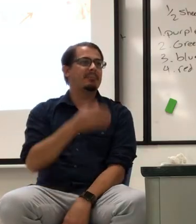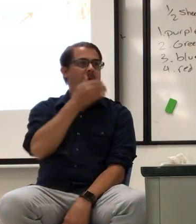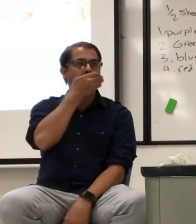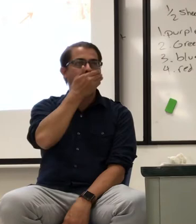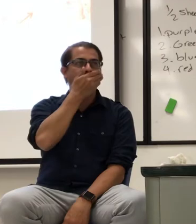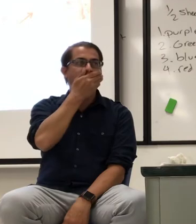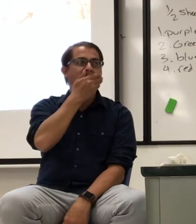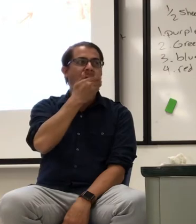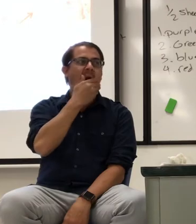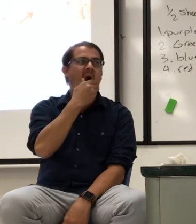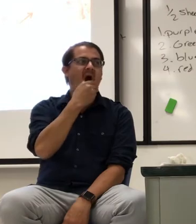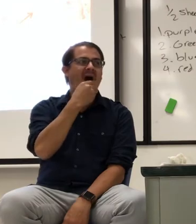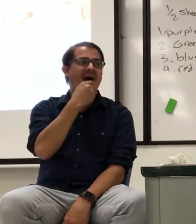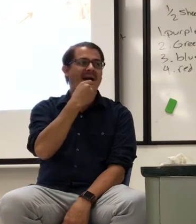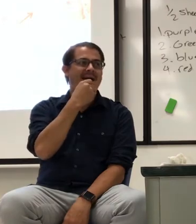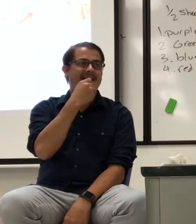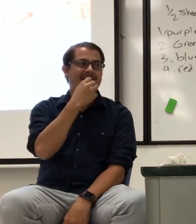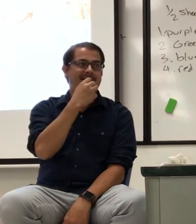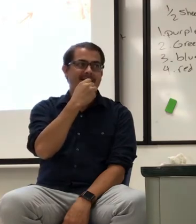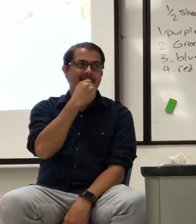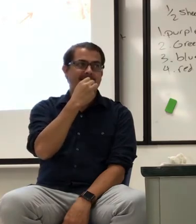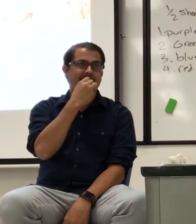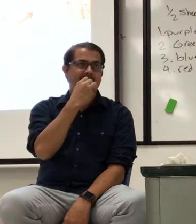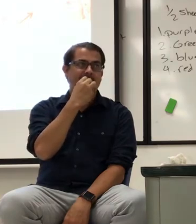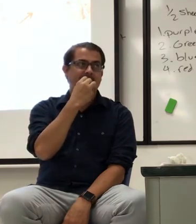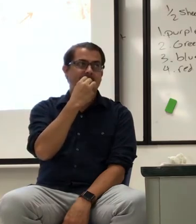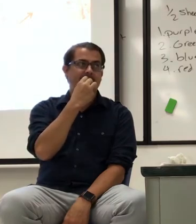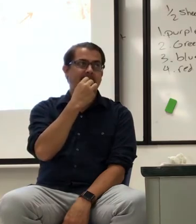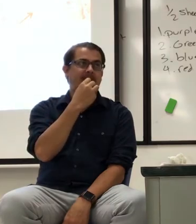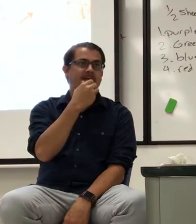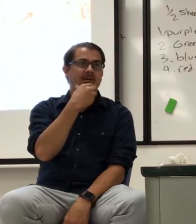to. Take a minute to do that.